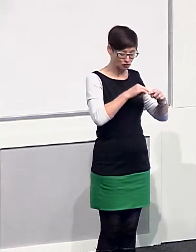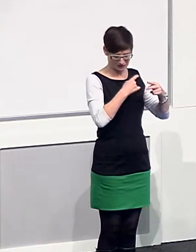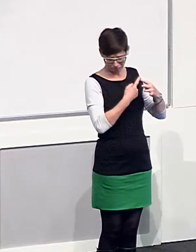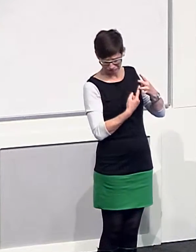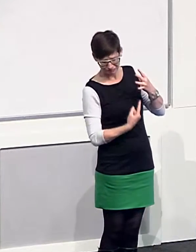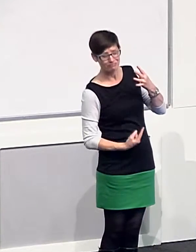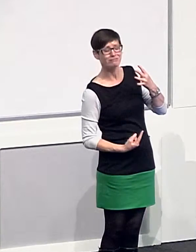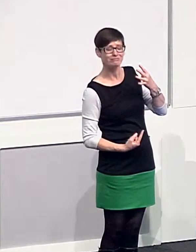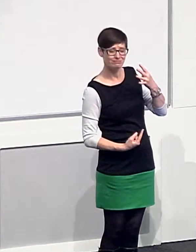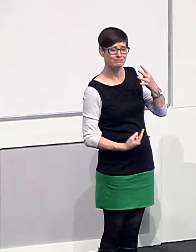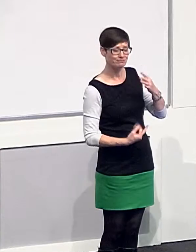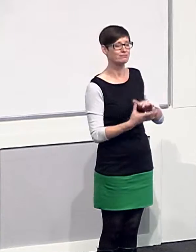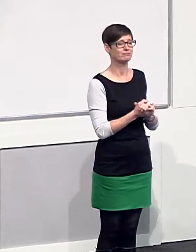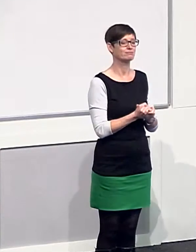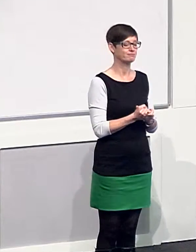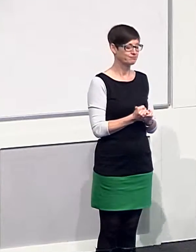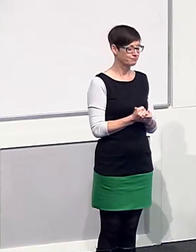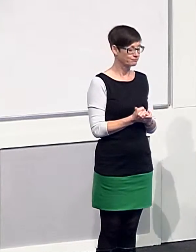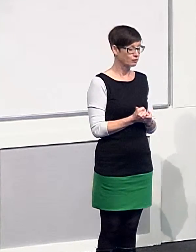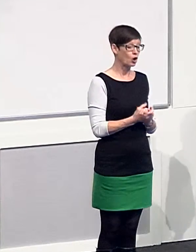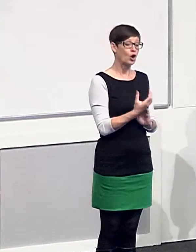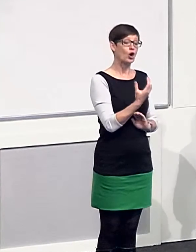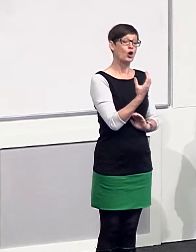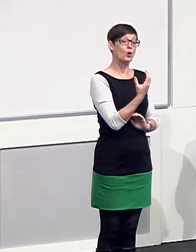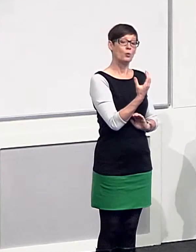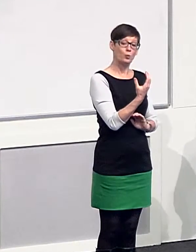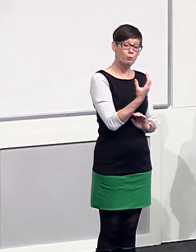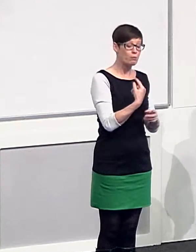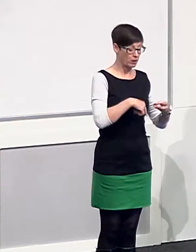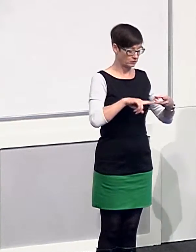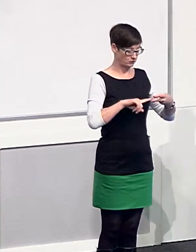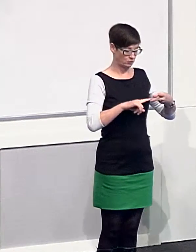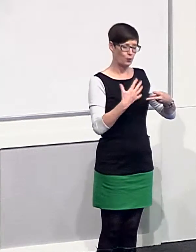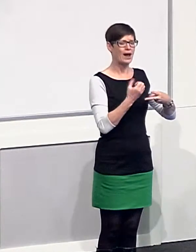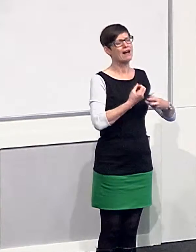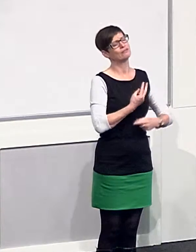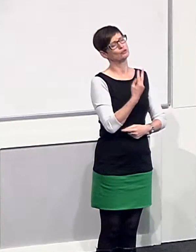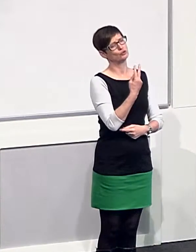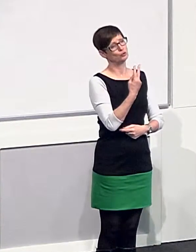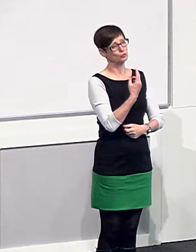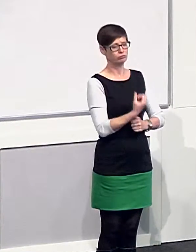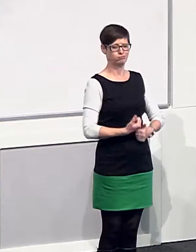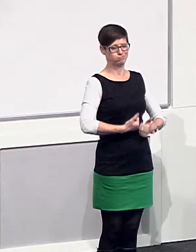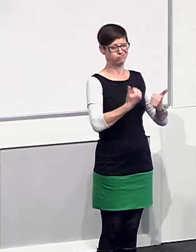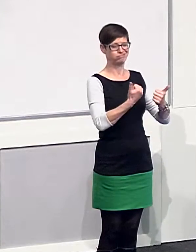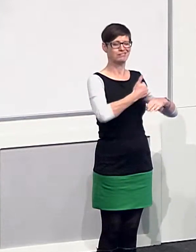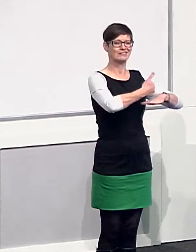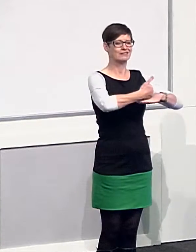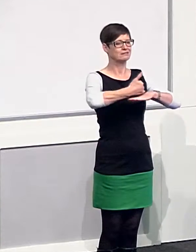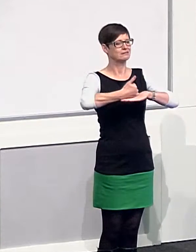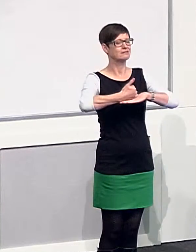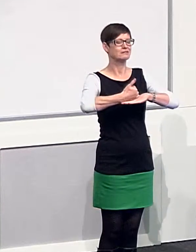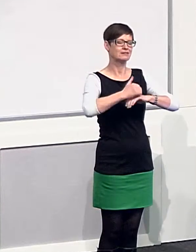and cardiovascular genetics. We have, as you've heard, 2 outstanding centres of excellence for